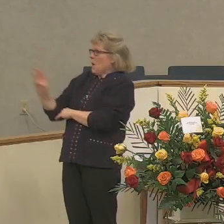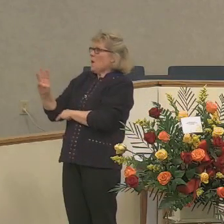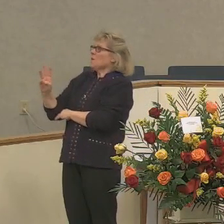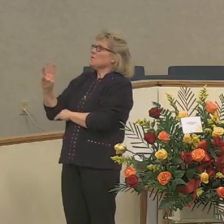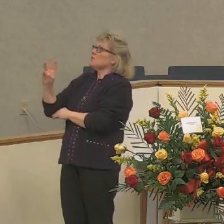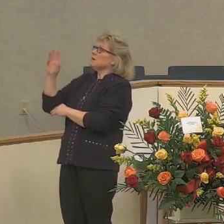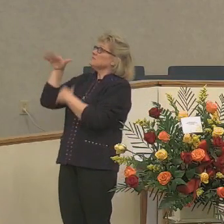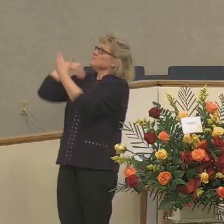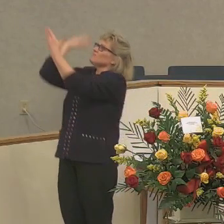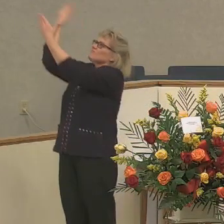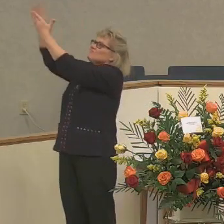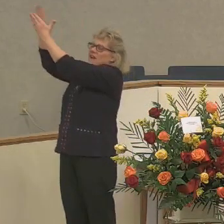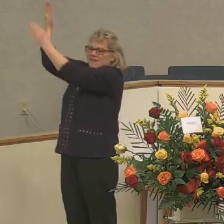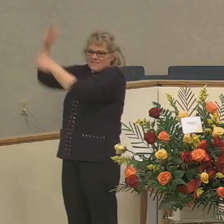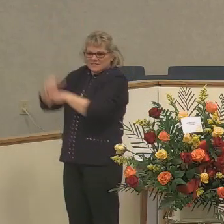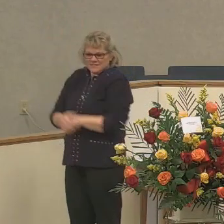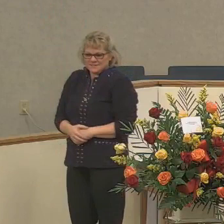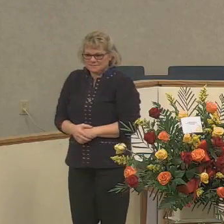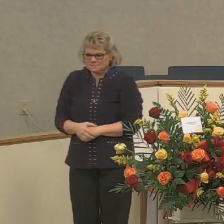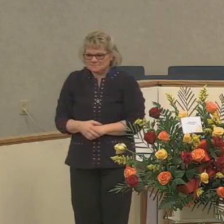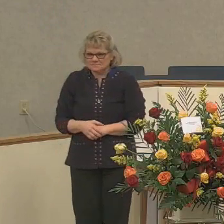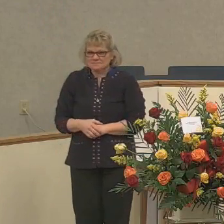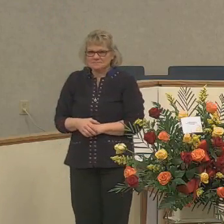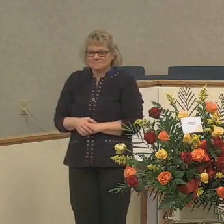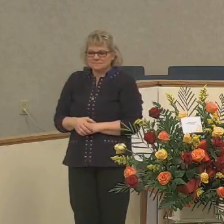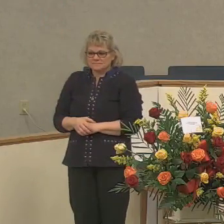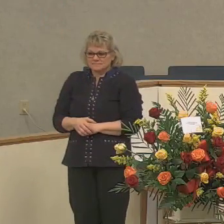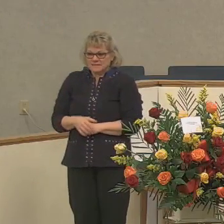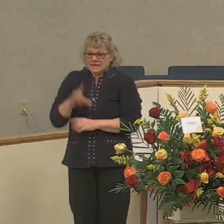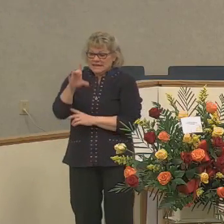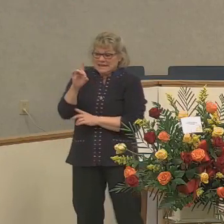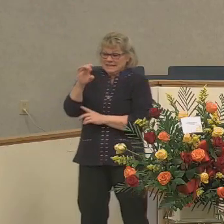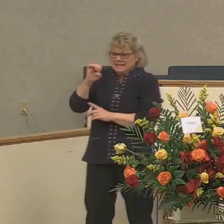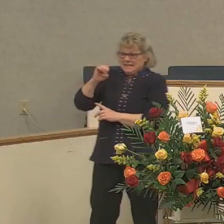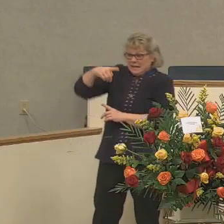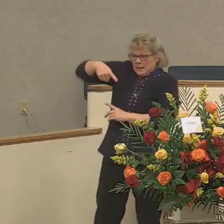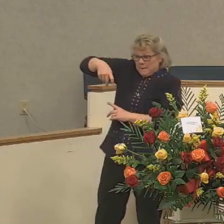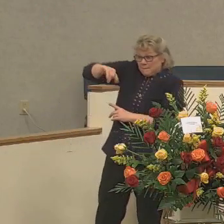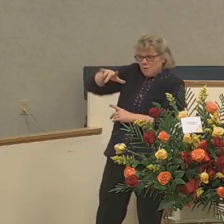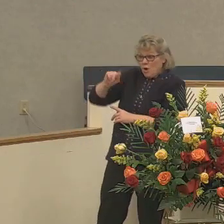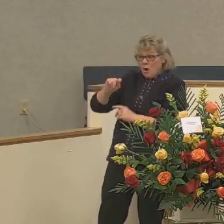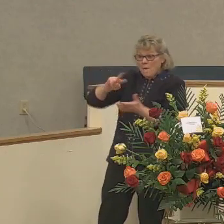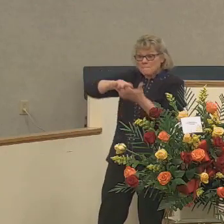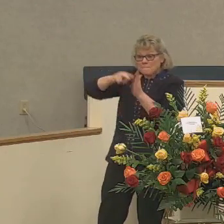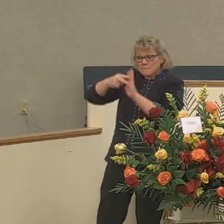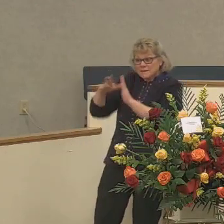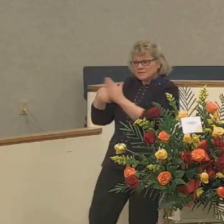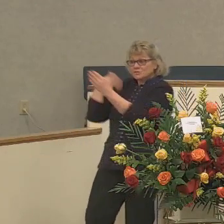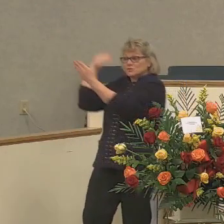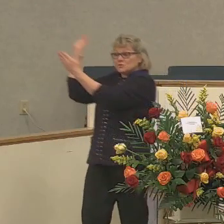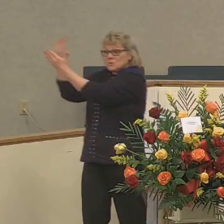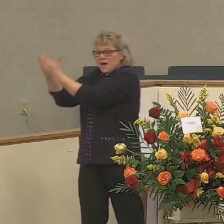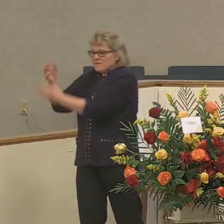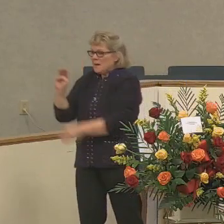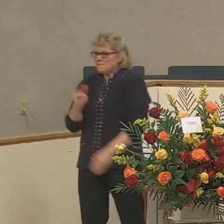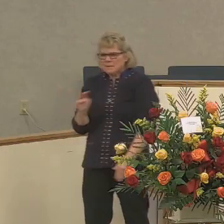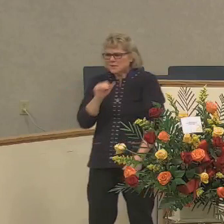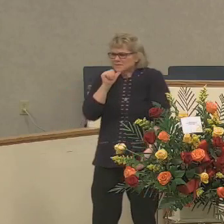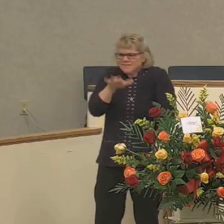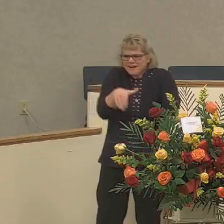has arrived. Amen. Departure means to arrive. Hey, Marion's not dead.